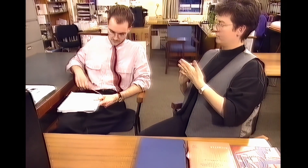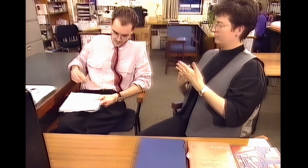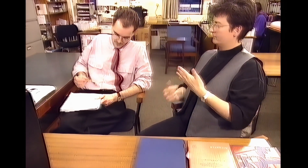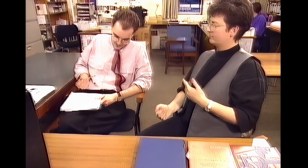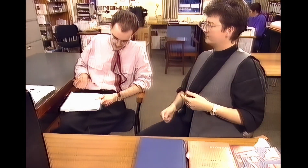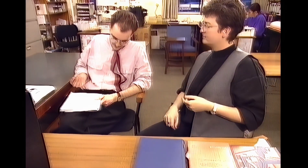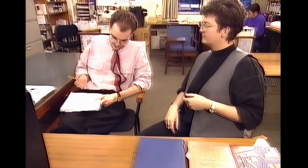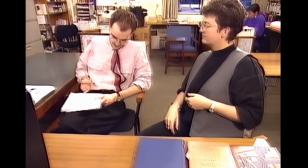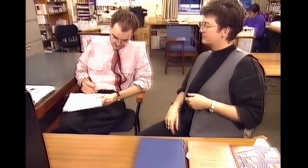Okay.